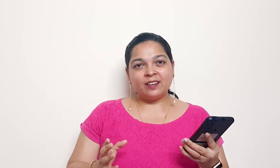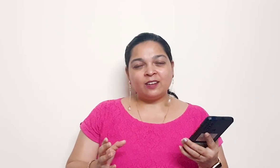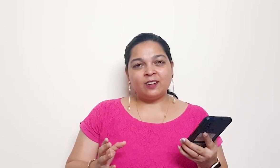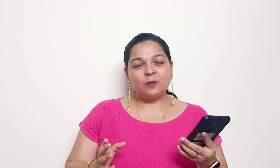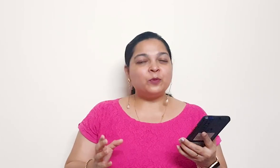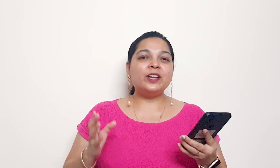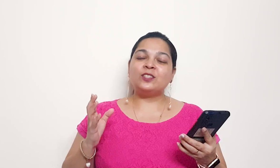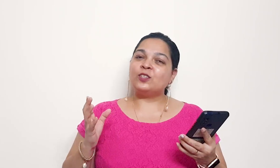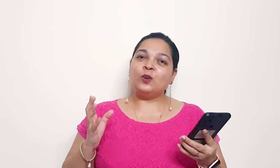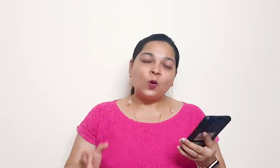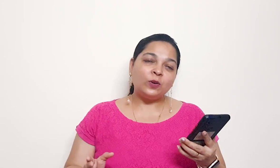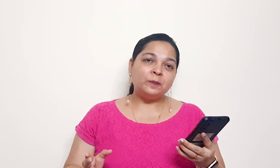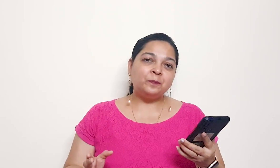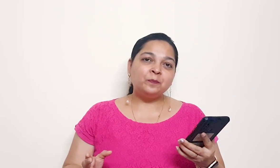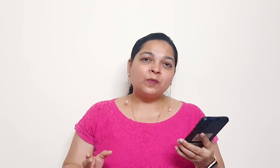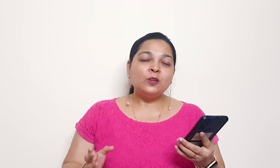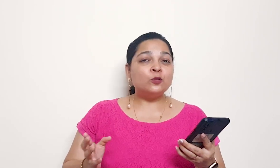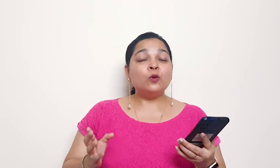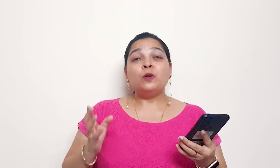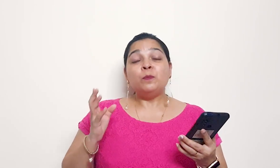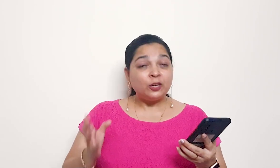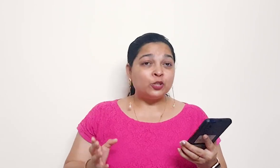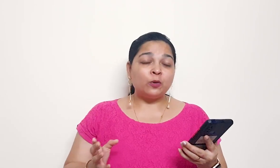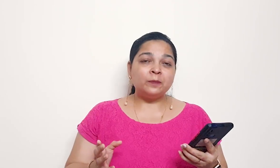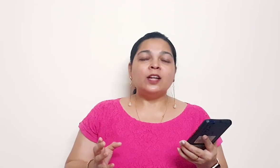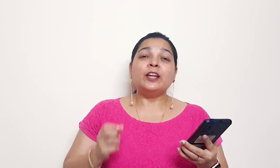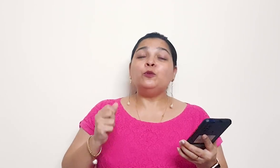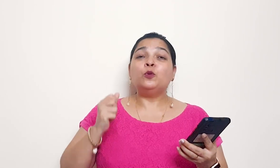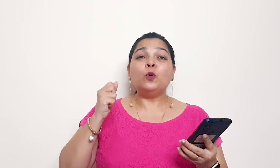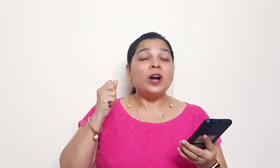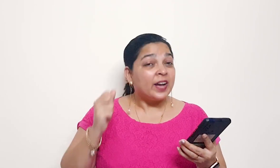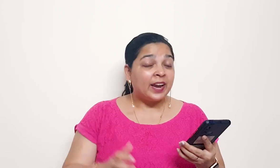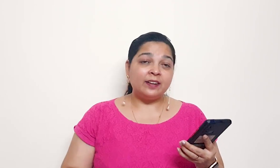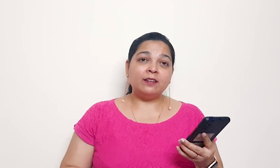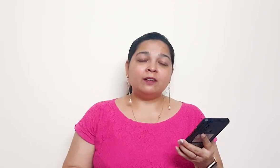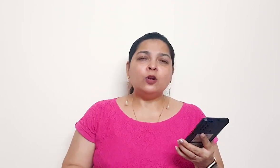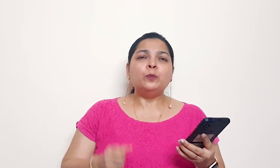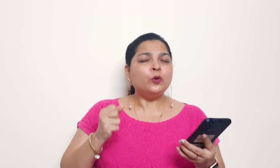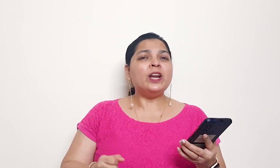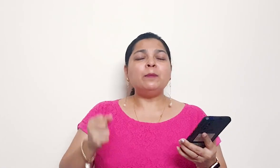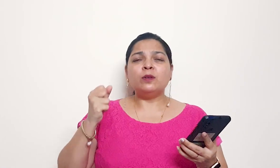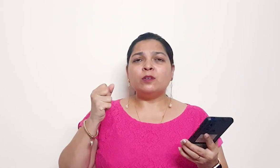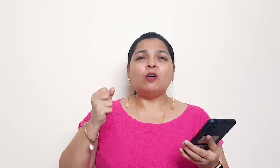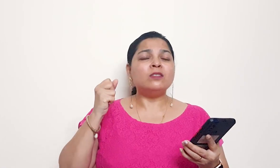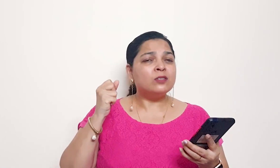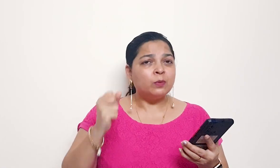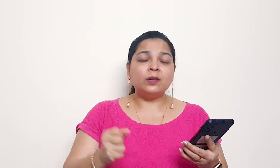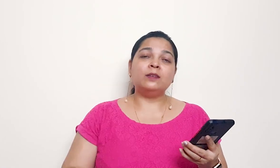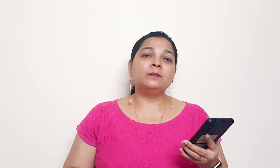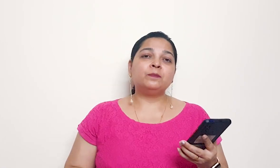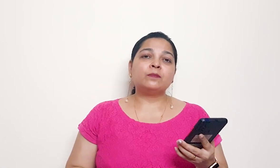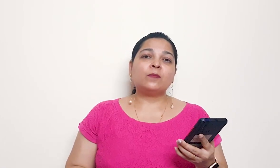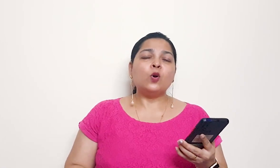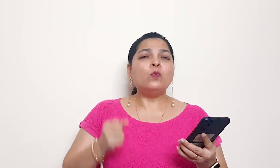amazing? Praise the Lord. So make sure that you go ahead. Proclaim God's